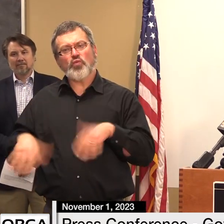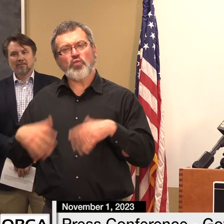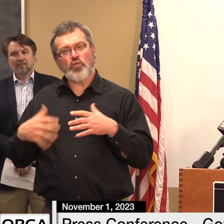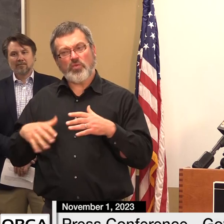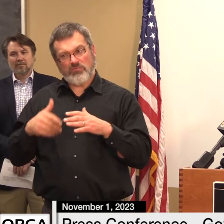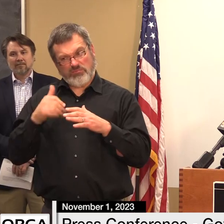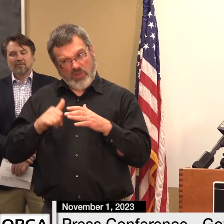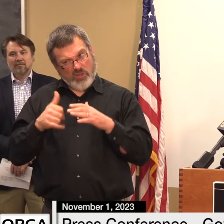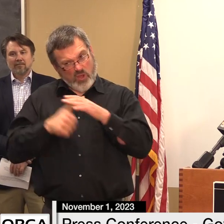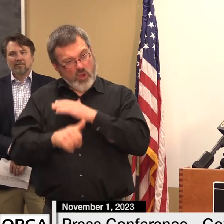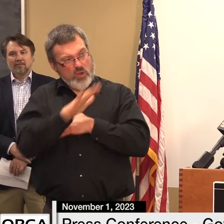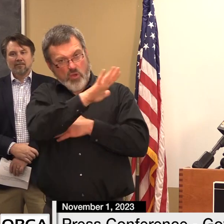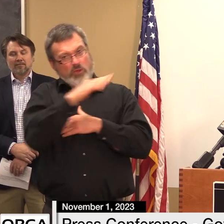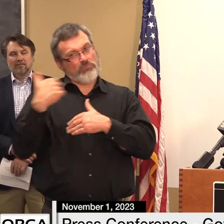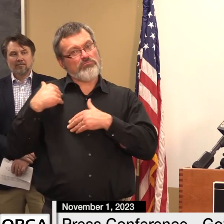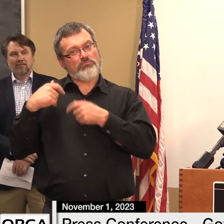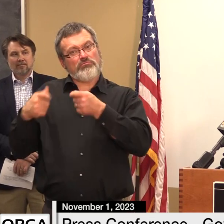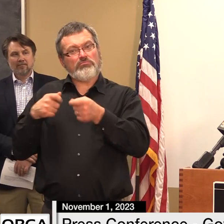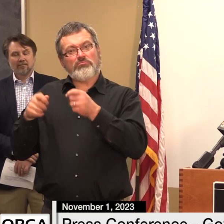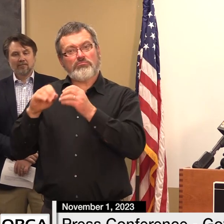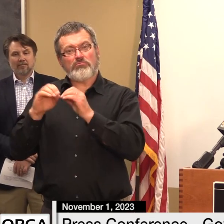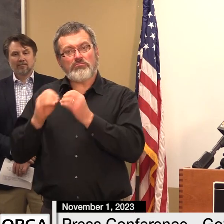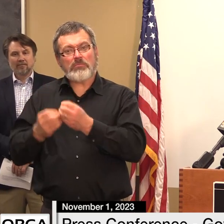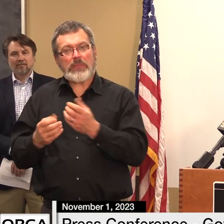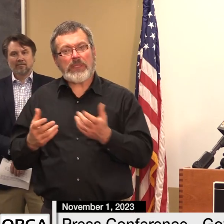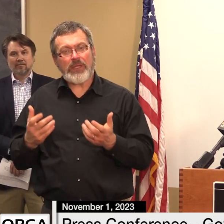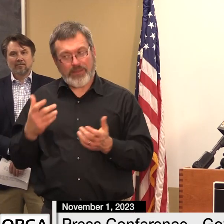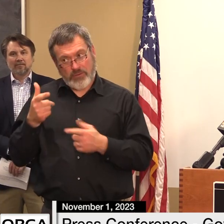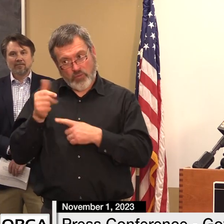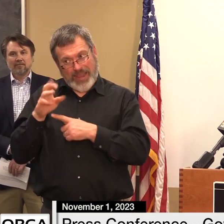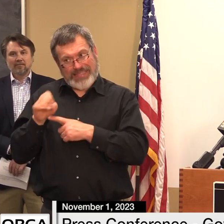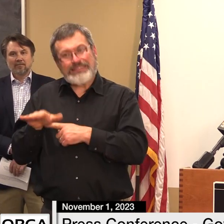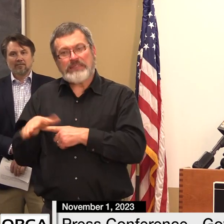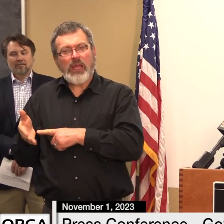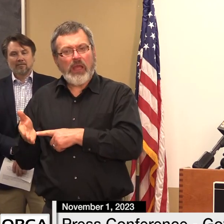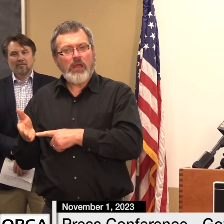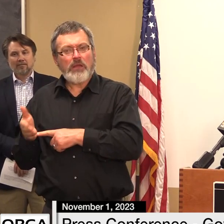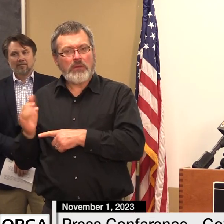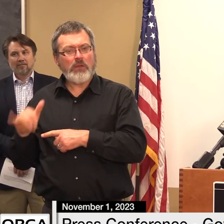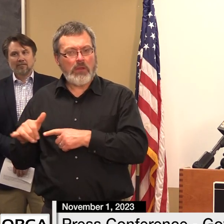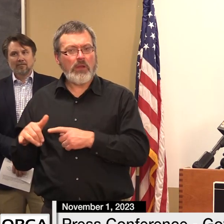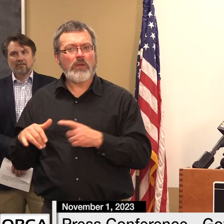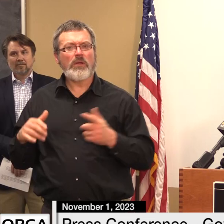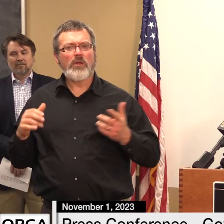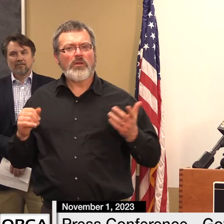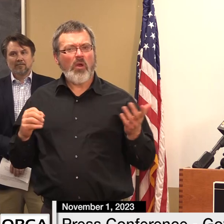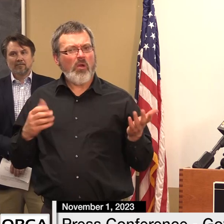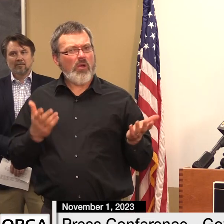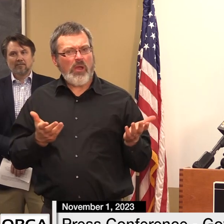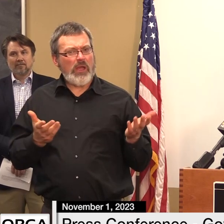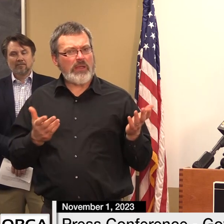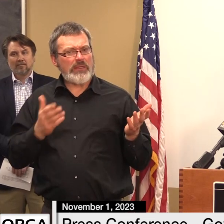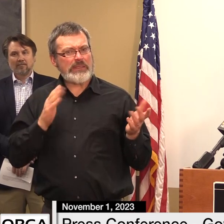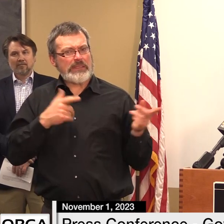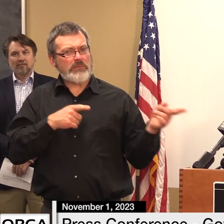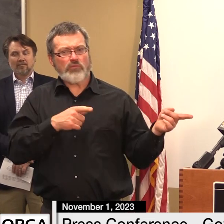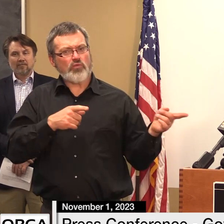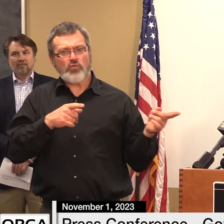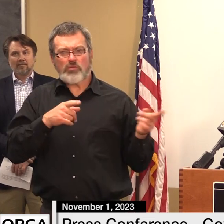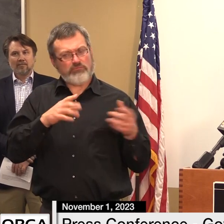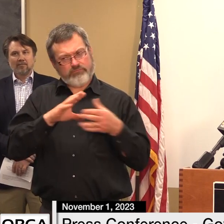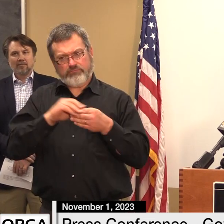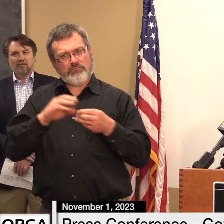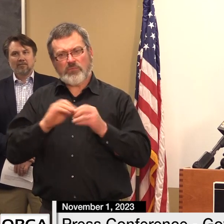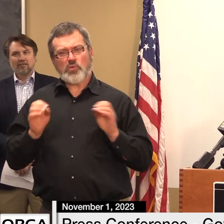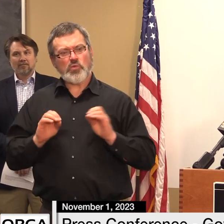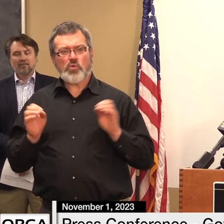was signed as closed, and Grace has passed on. It didn't appear from the article that you ever spoke about all of that.